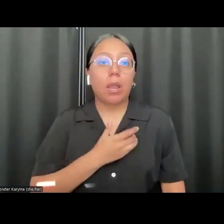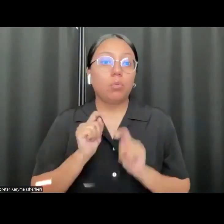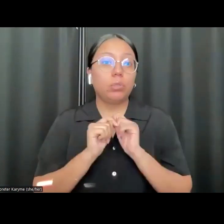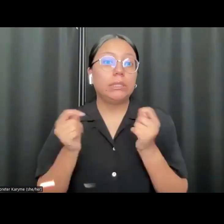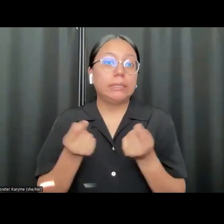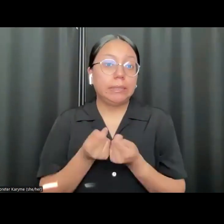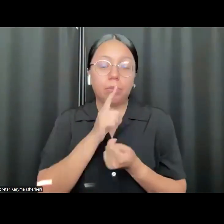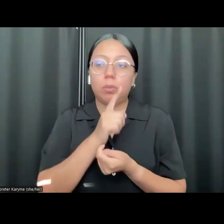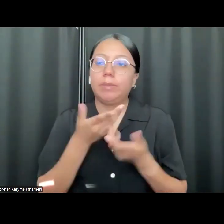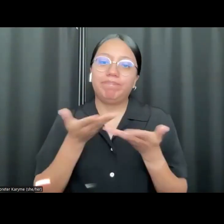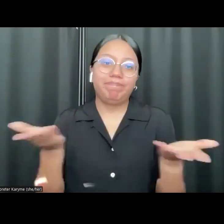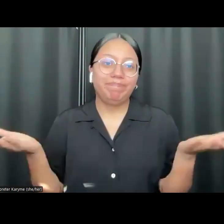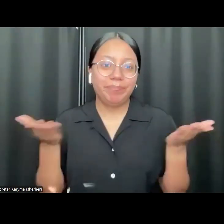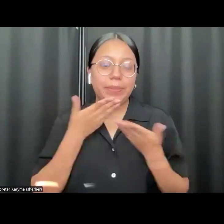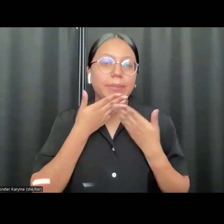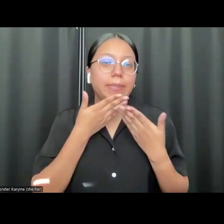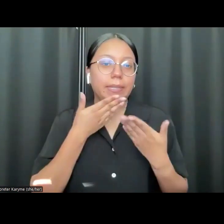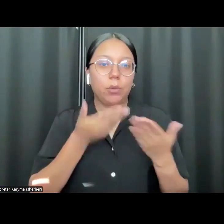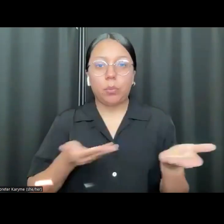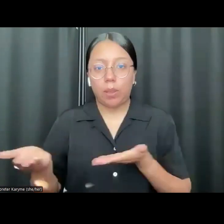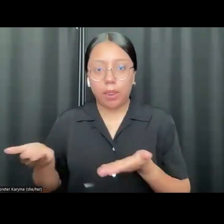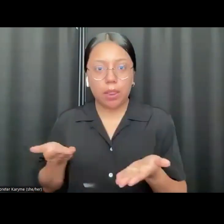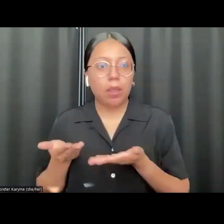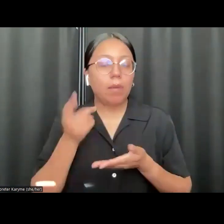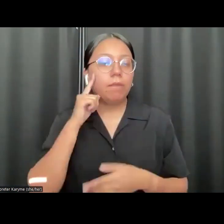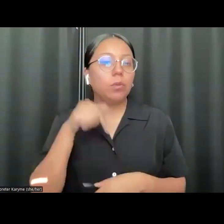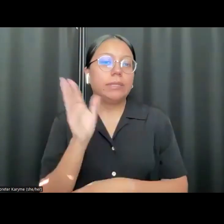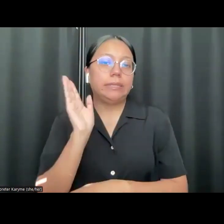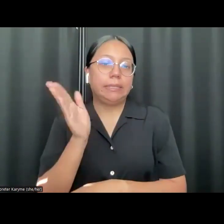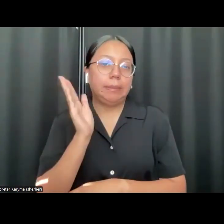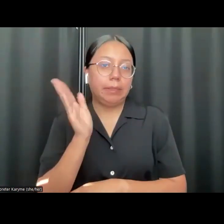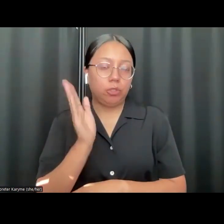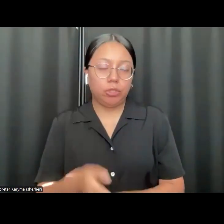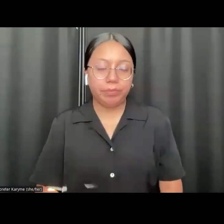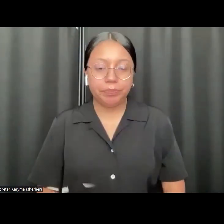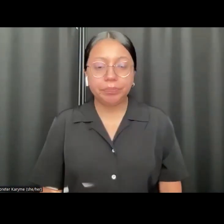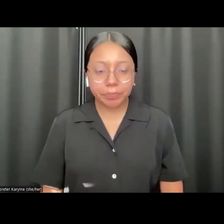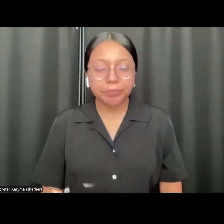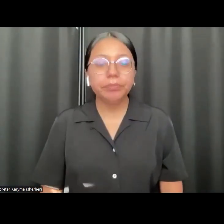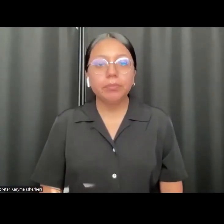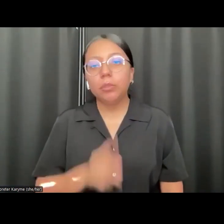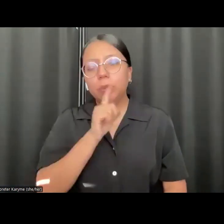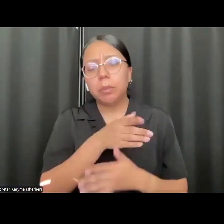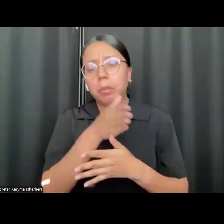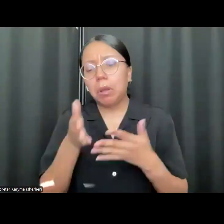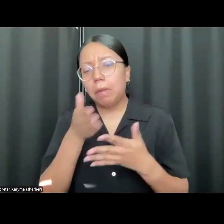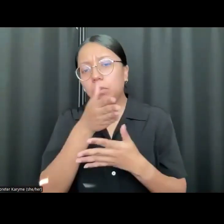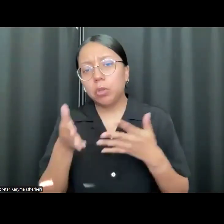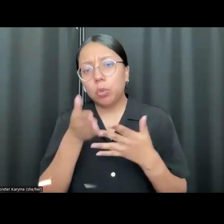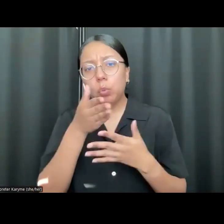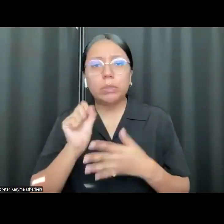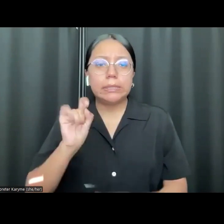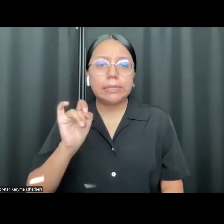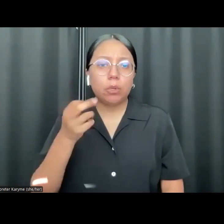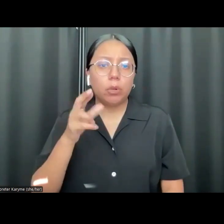welcome to all of you to our speaker series. As Angela said, we're about halfway through, and it's been very exciting so